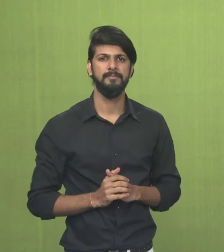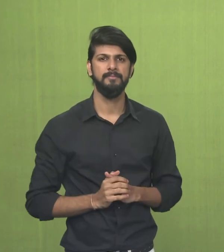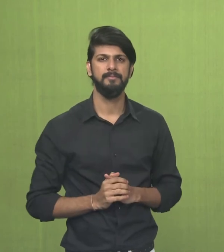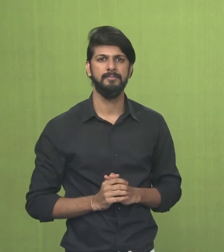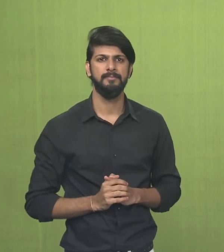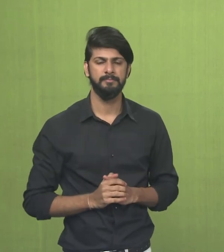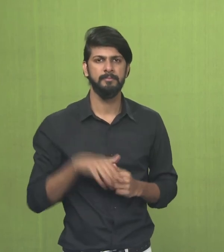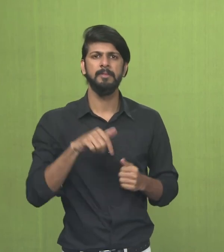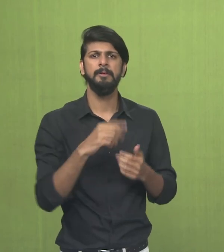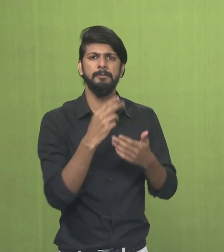format.